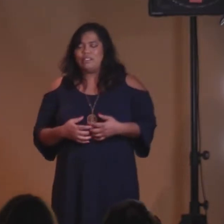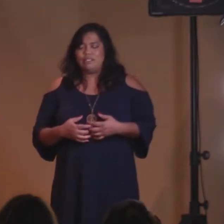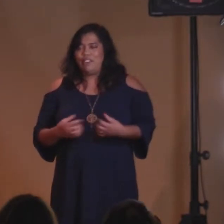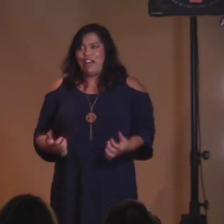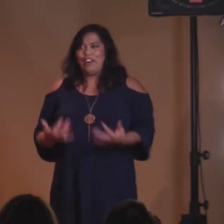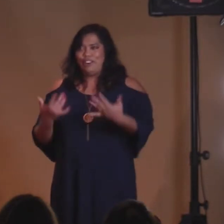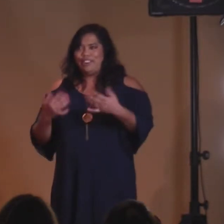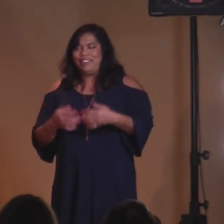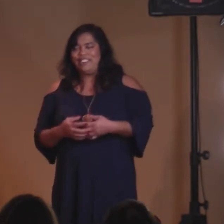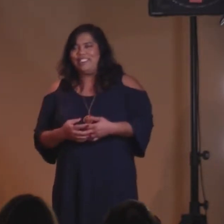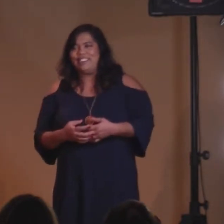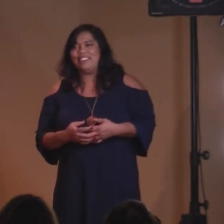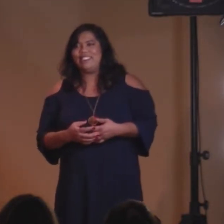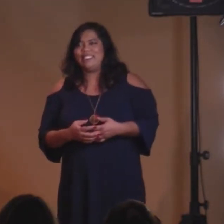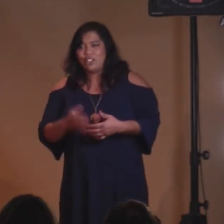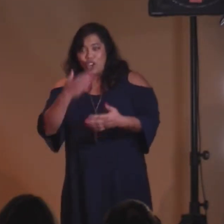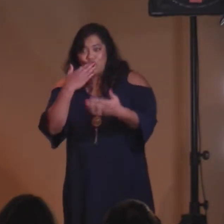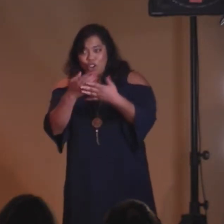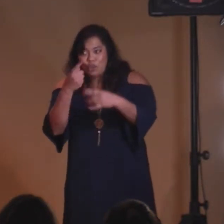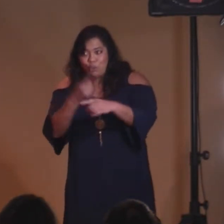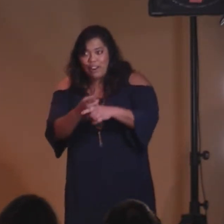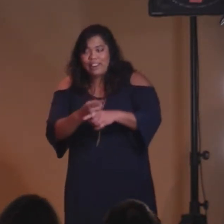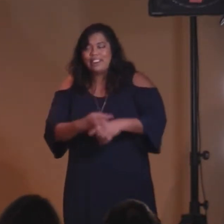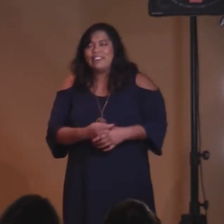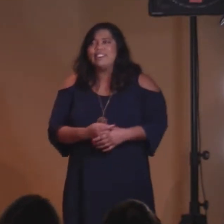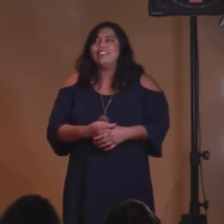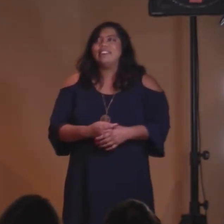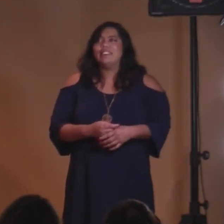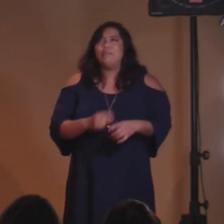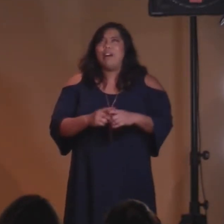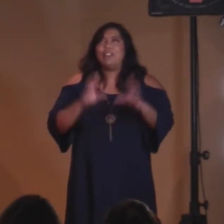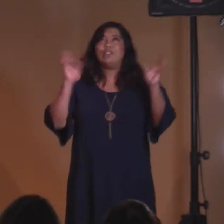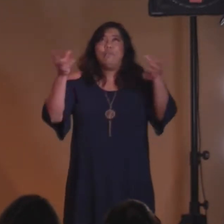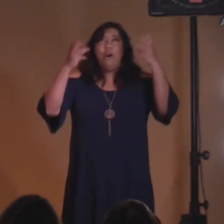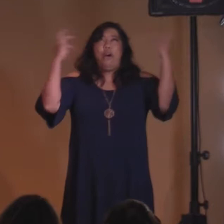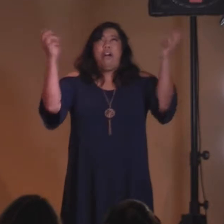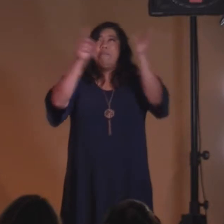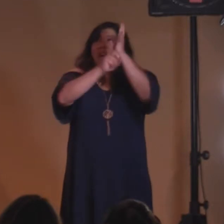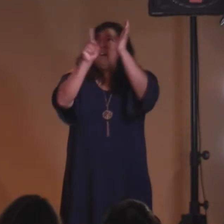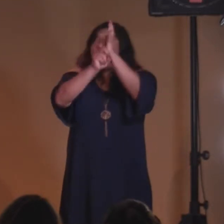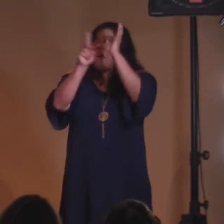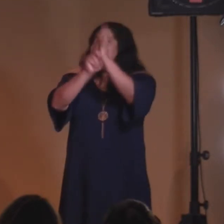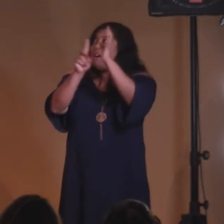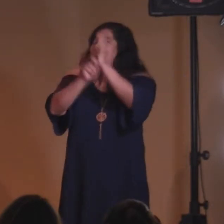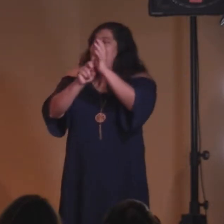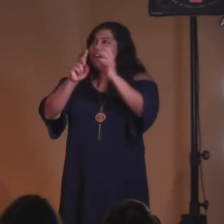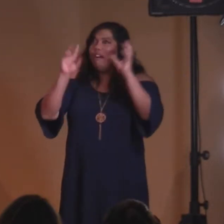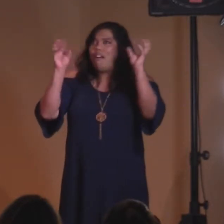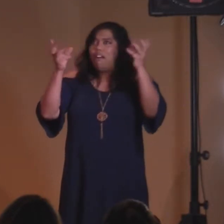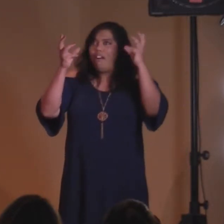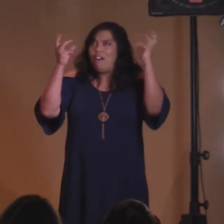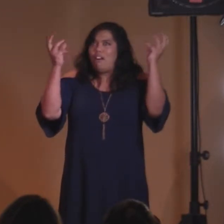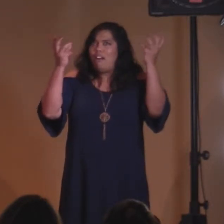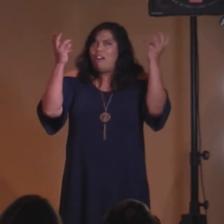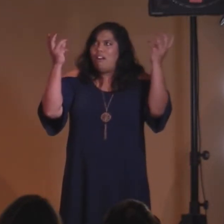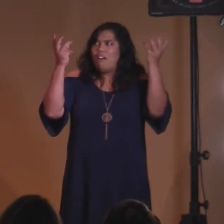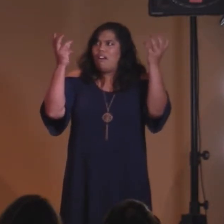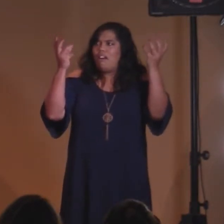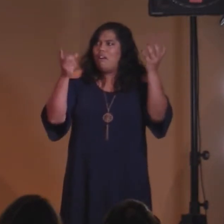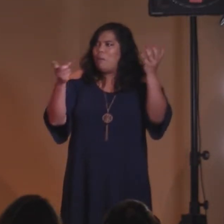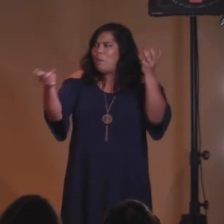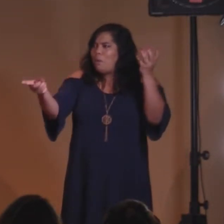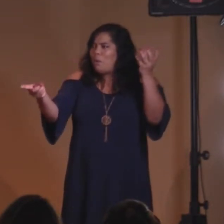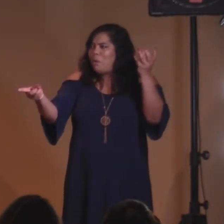That's a good thing, right? Mm-hmm. But sometimes the smoke detector is like, beep, beep, beep, beep, beep, beep. There's a